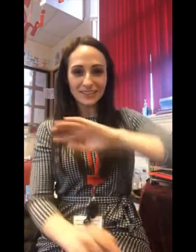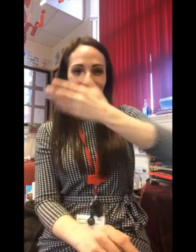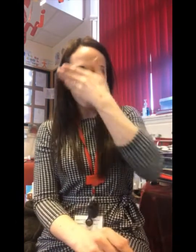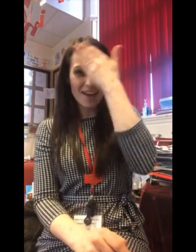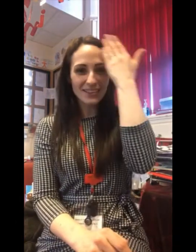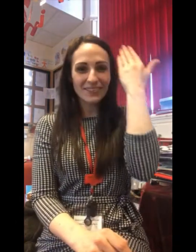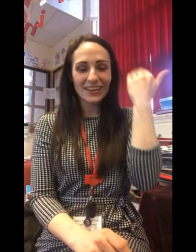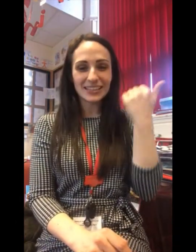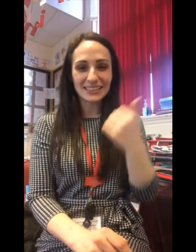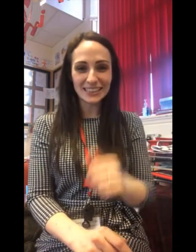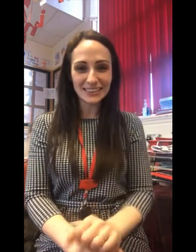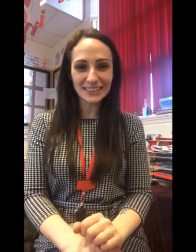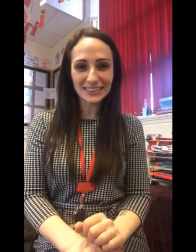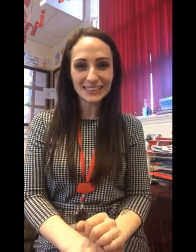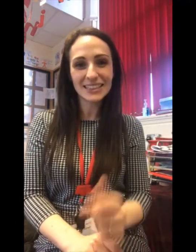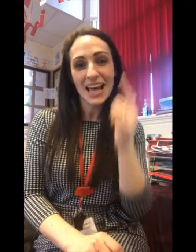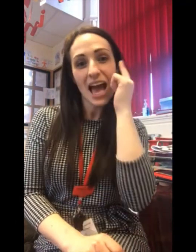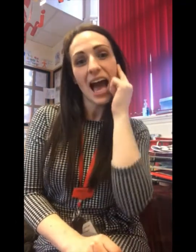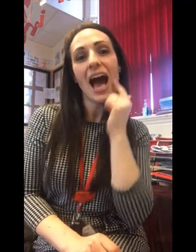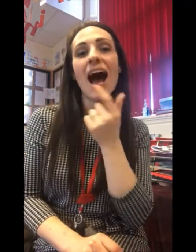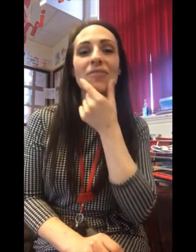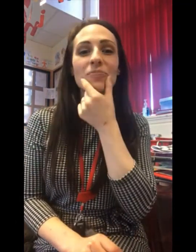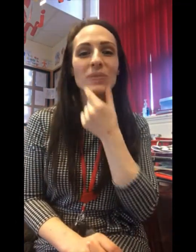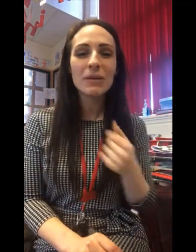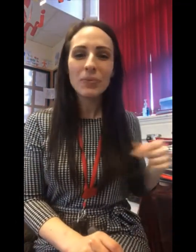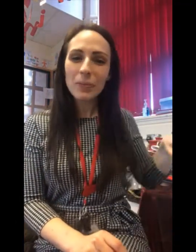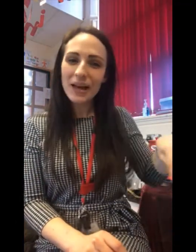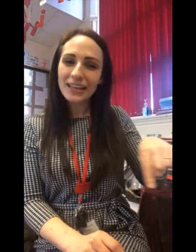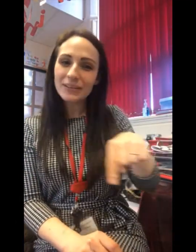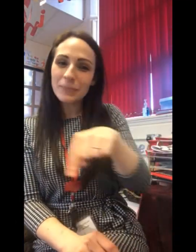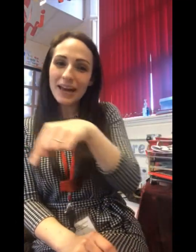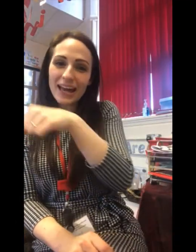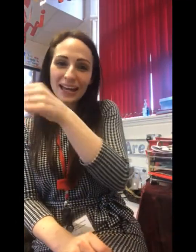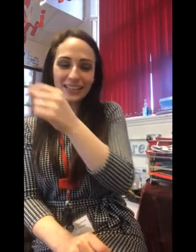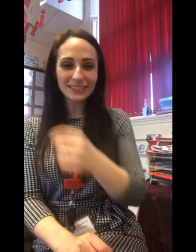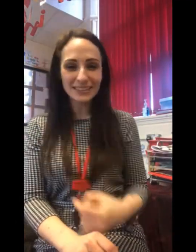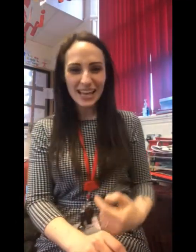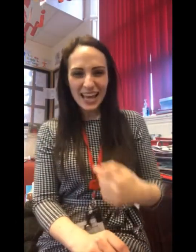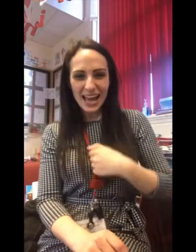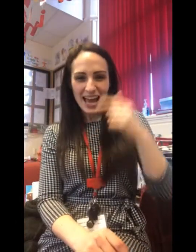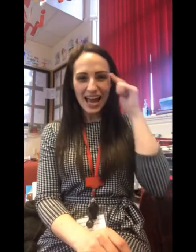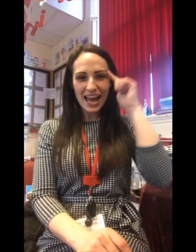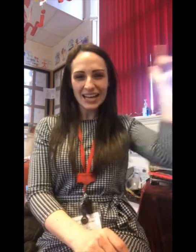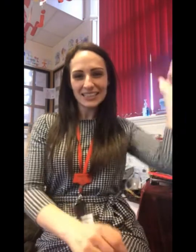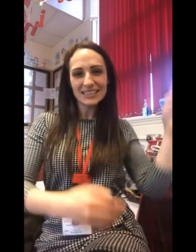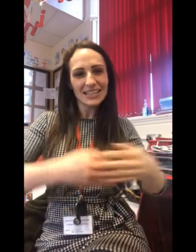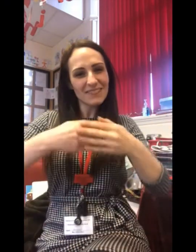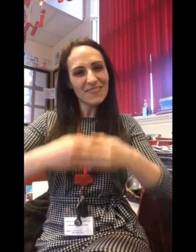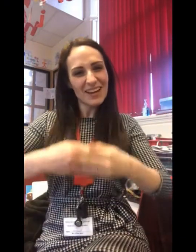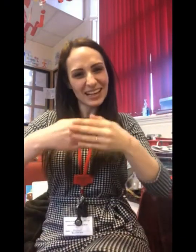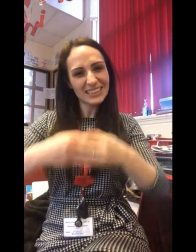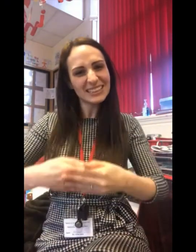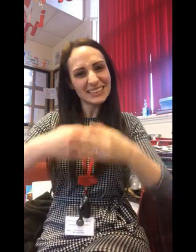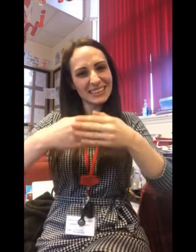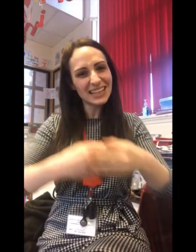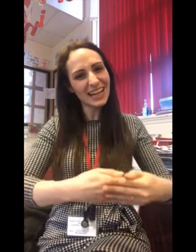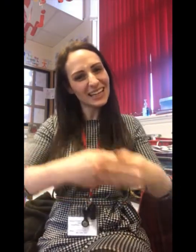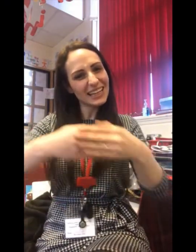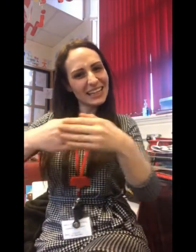the faces of people going by. I see friends shaking